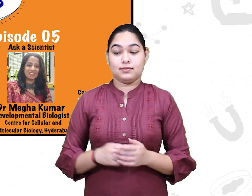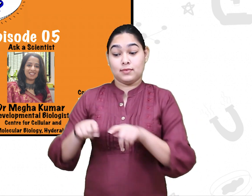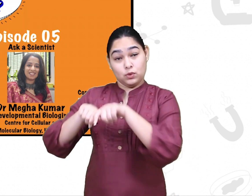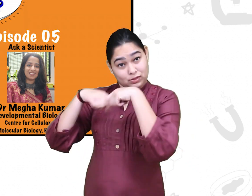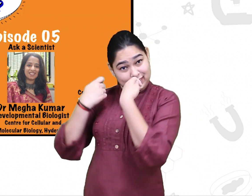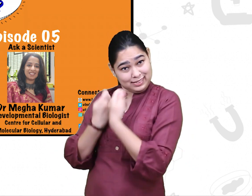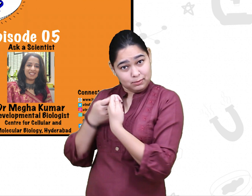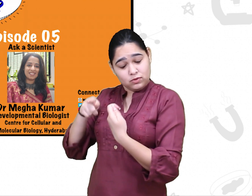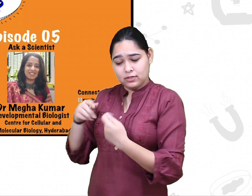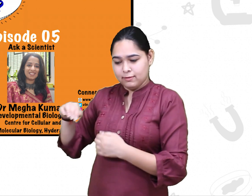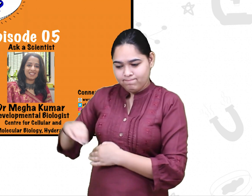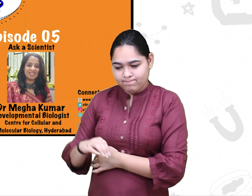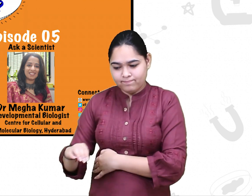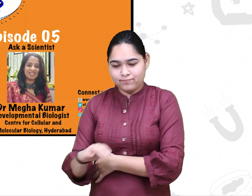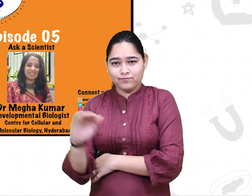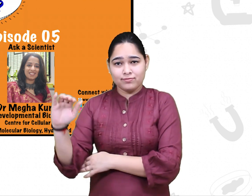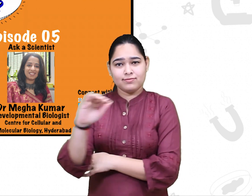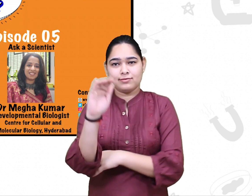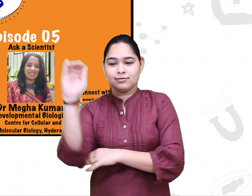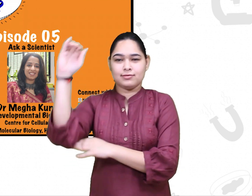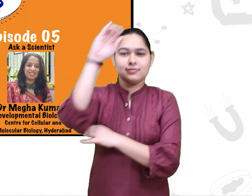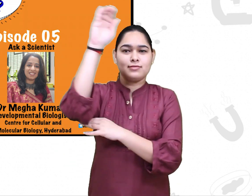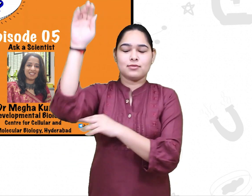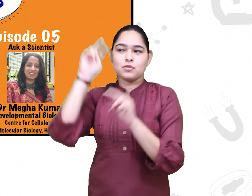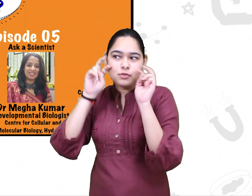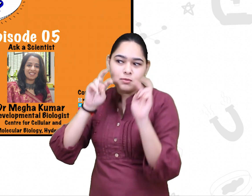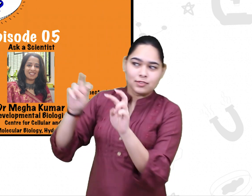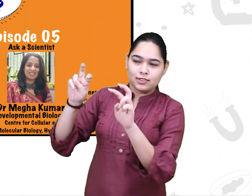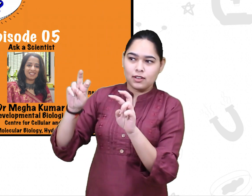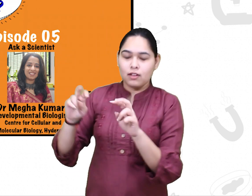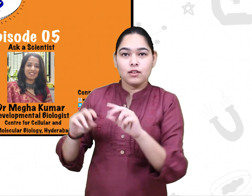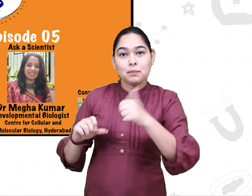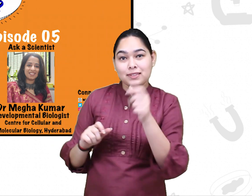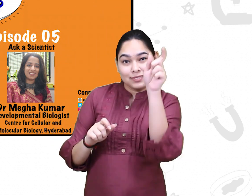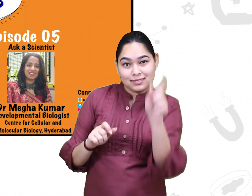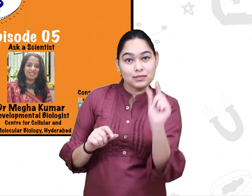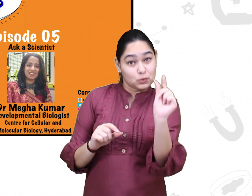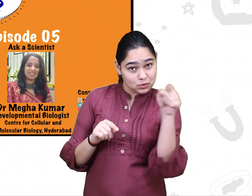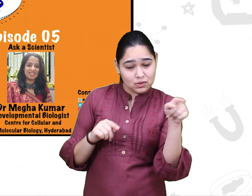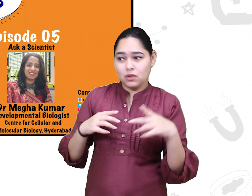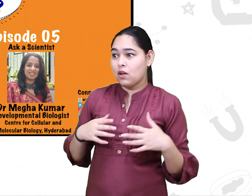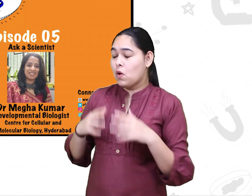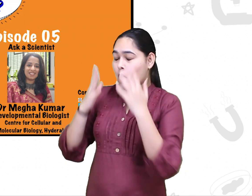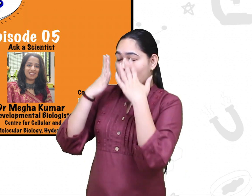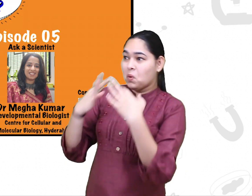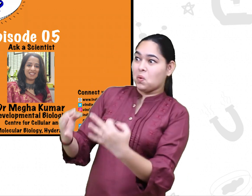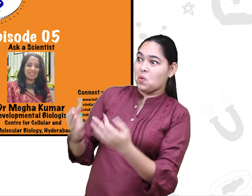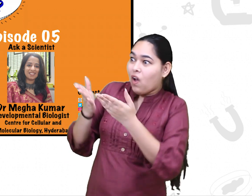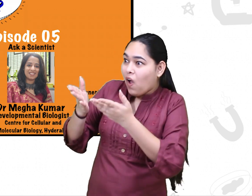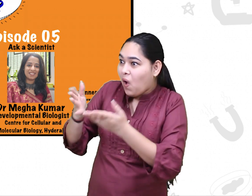Utsuka and Jigyasa spotted a snake charmer on the streets. Utsuka was mesmerized by its